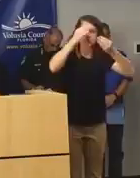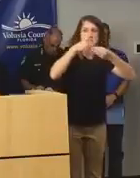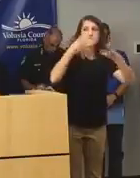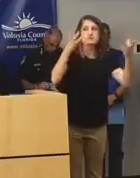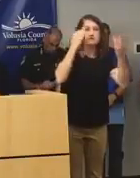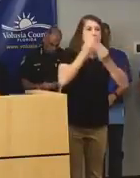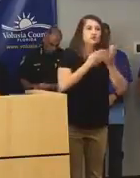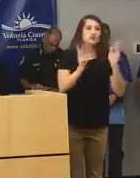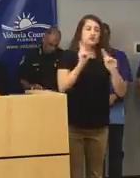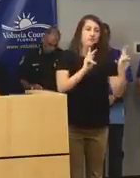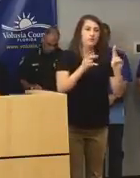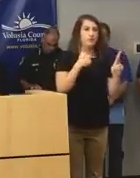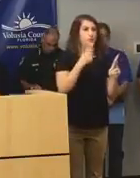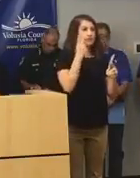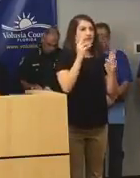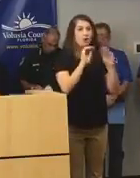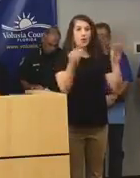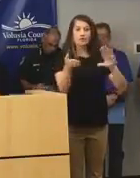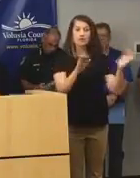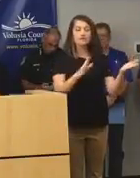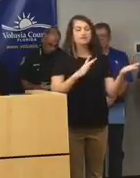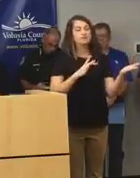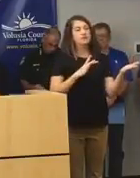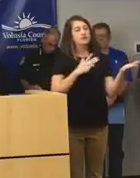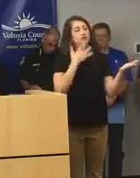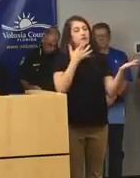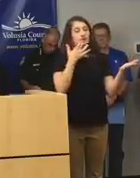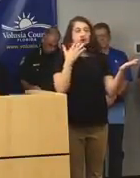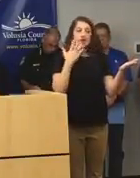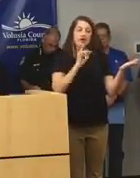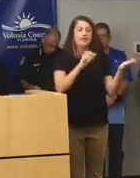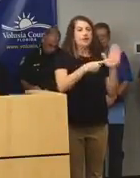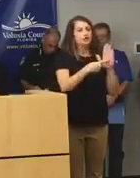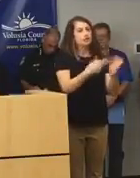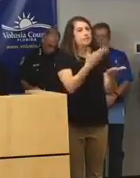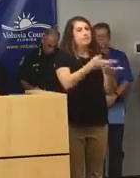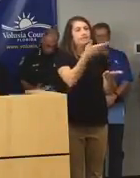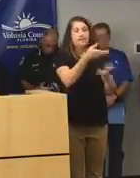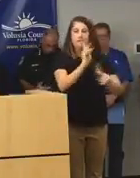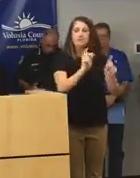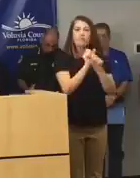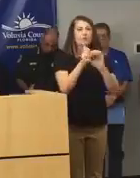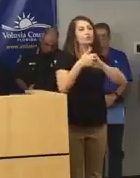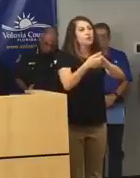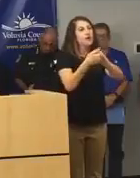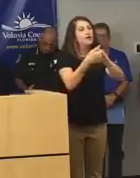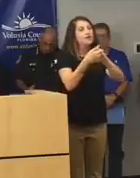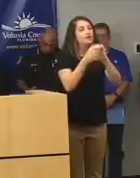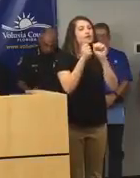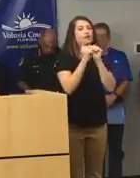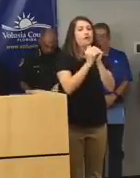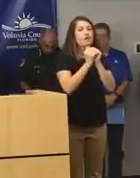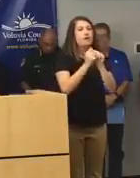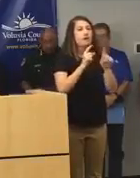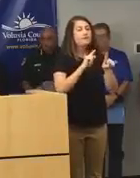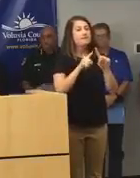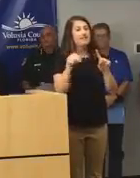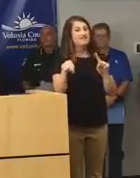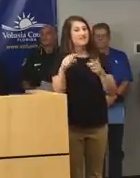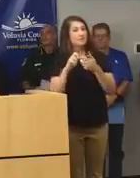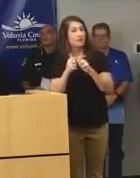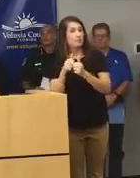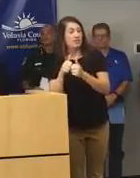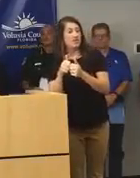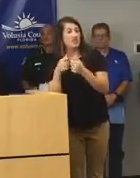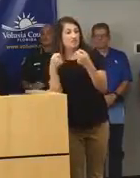serious. And as you can see, we had no deaths, which is, that's an indication of people working together. But this nagging problem we're going to